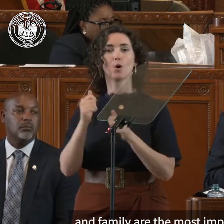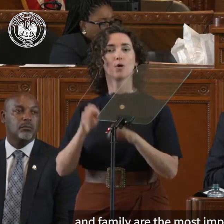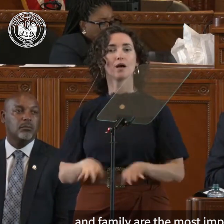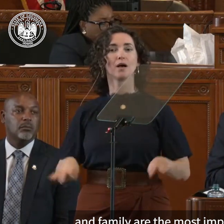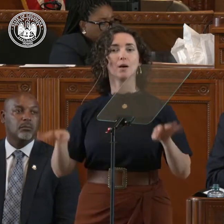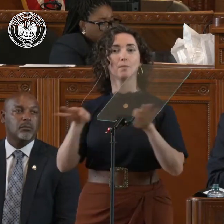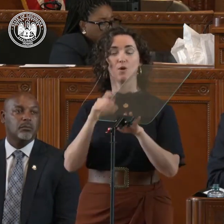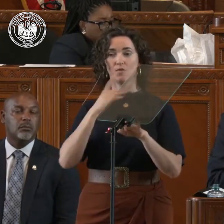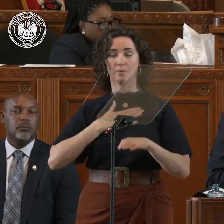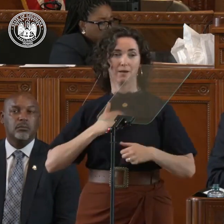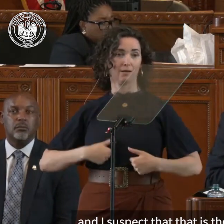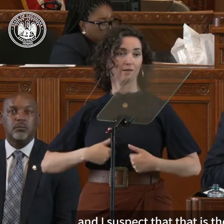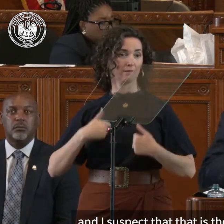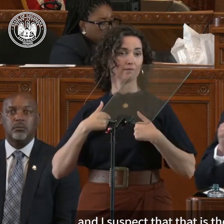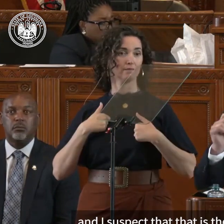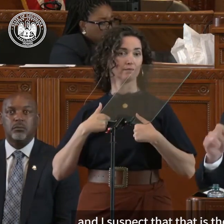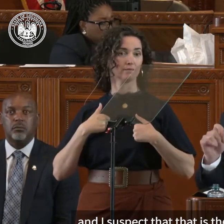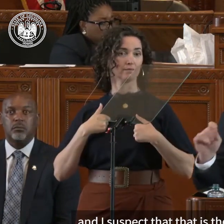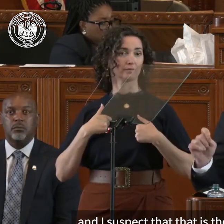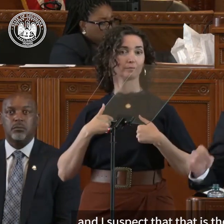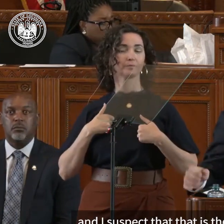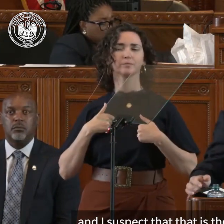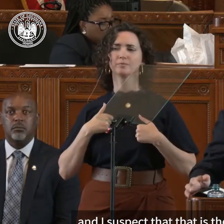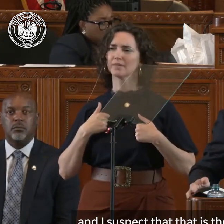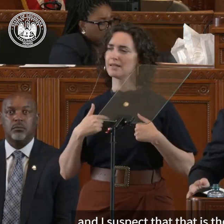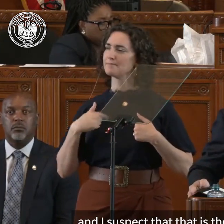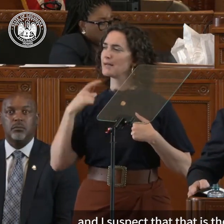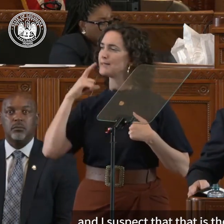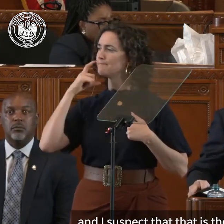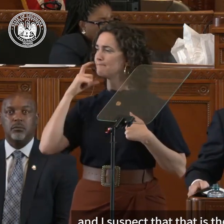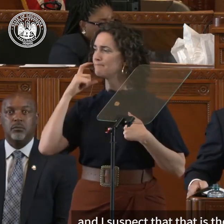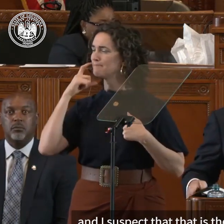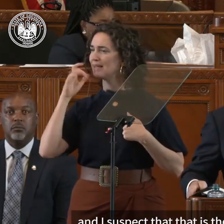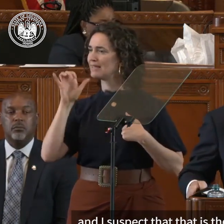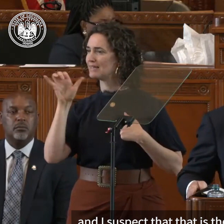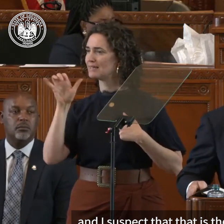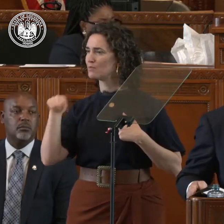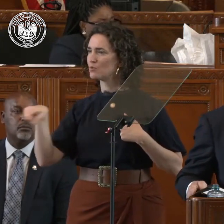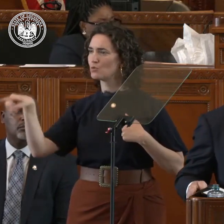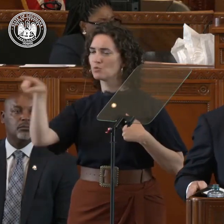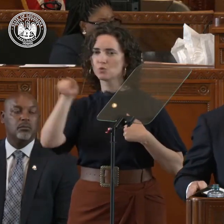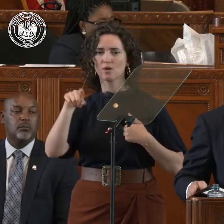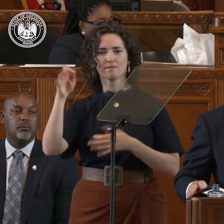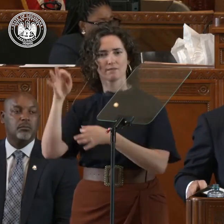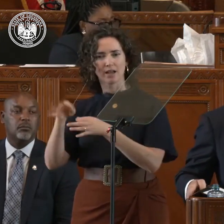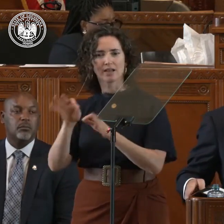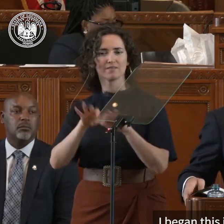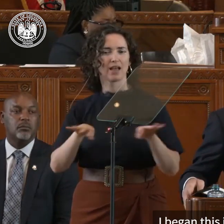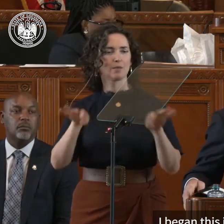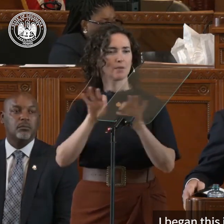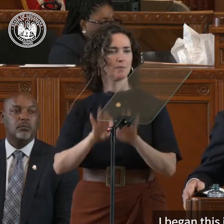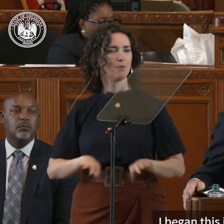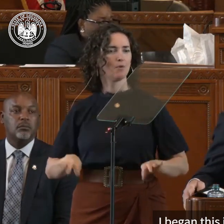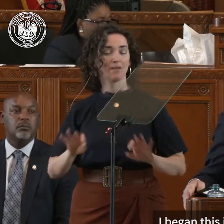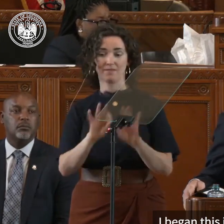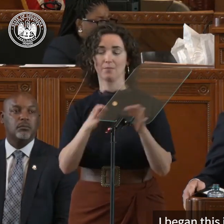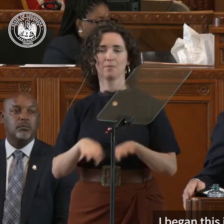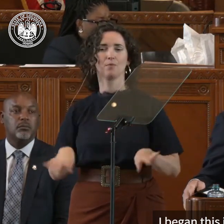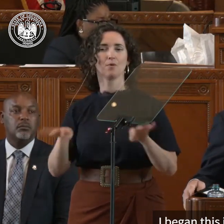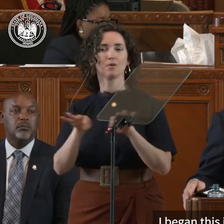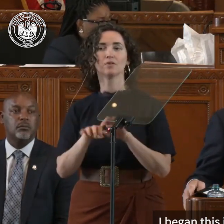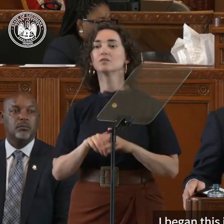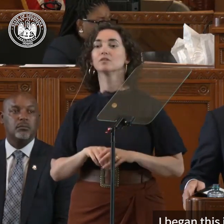things in my life. And I suspect that that is the same for each of you. I began this